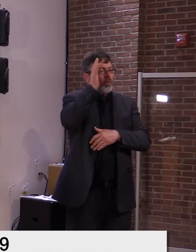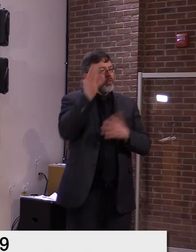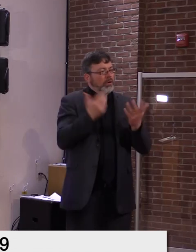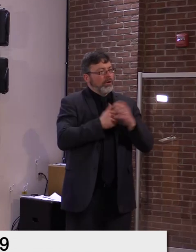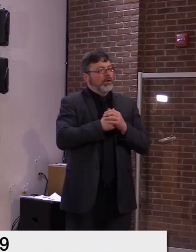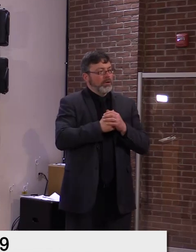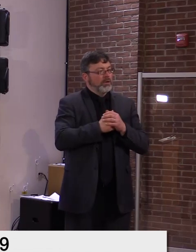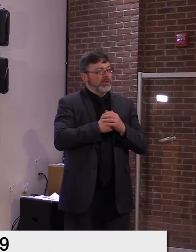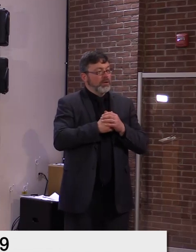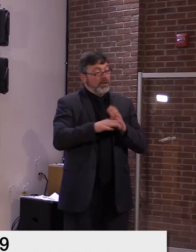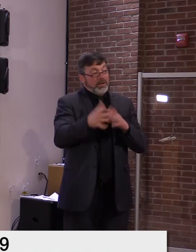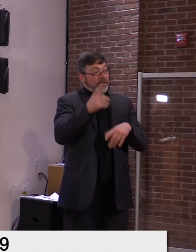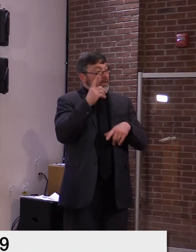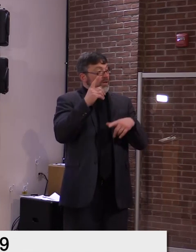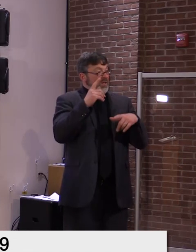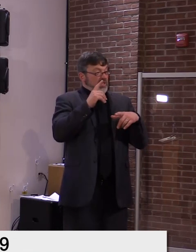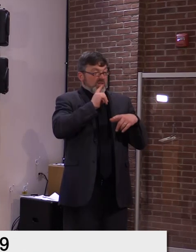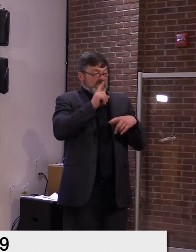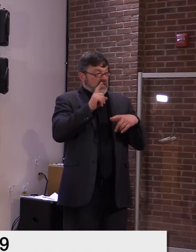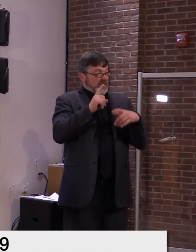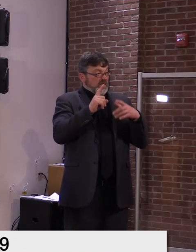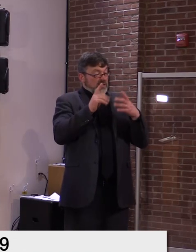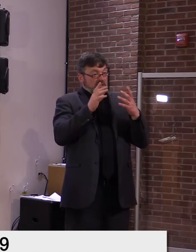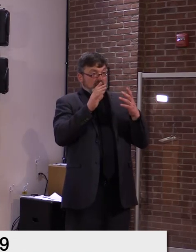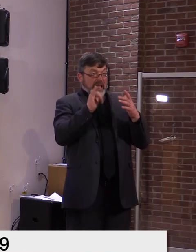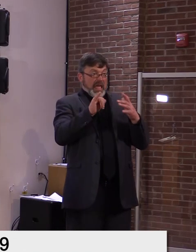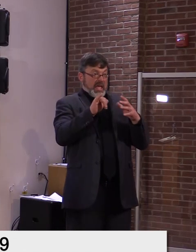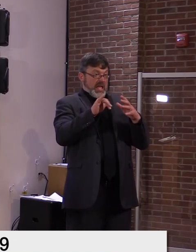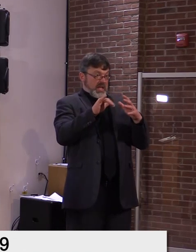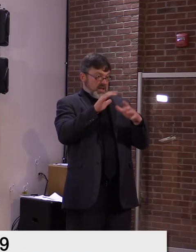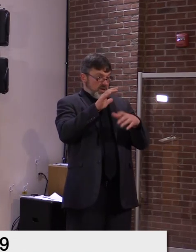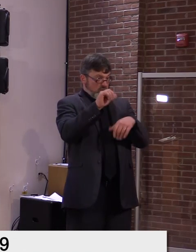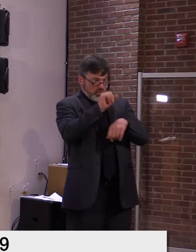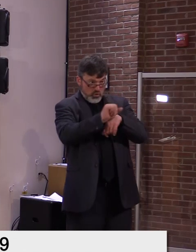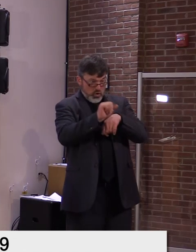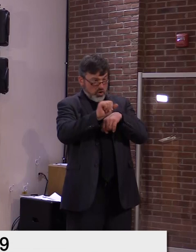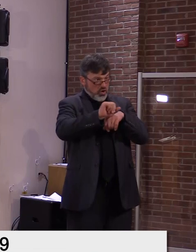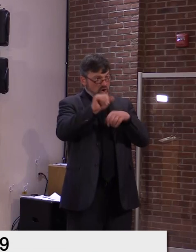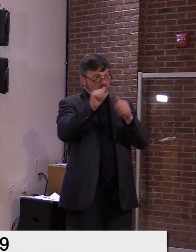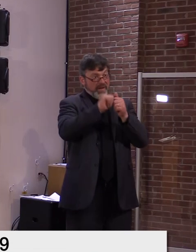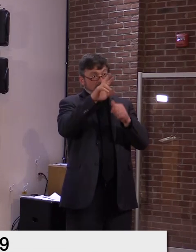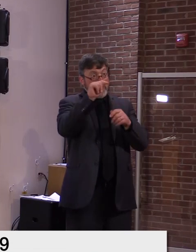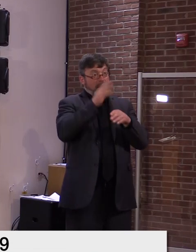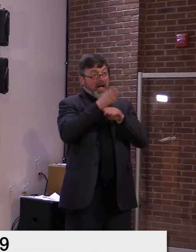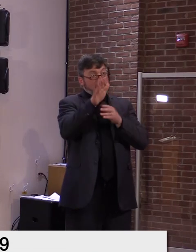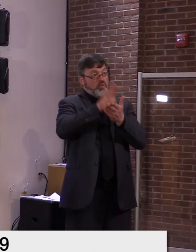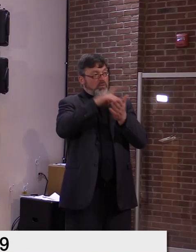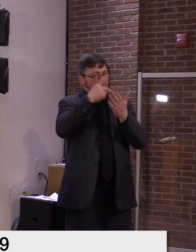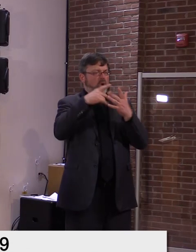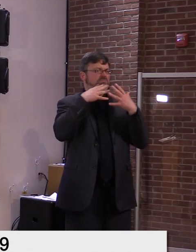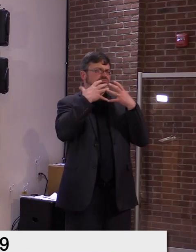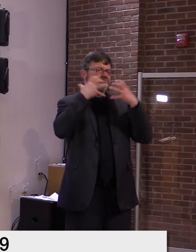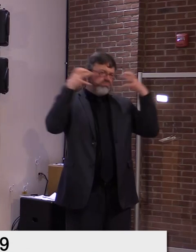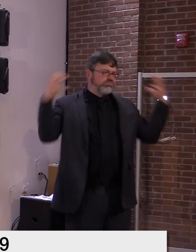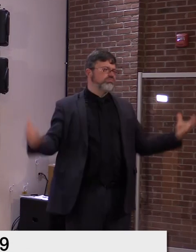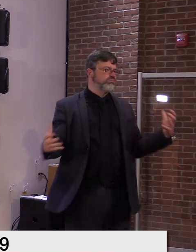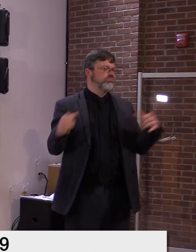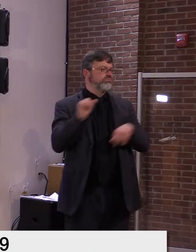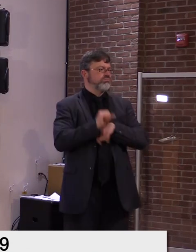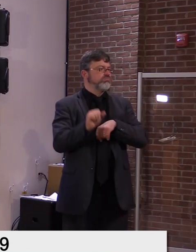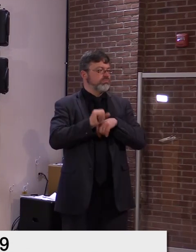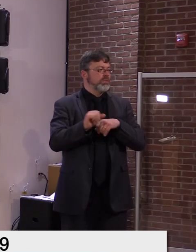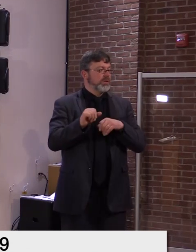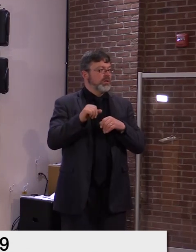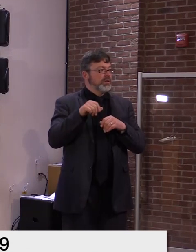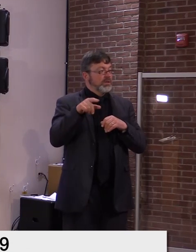a really good resource. Vermont After School is going to be actually running the logistics of the grant program